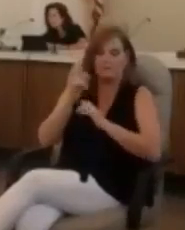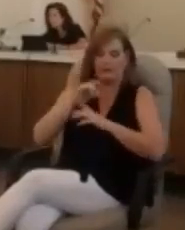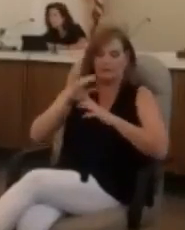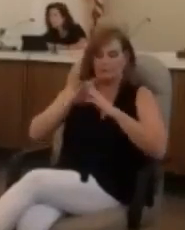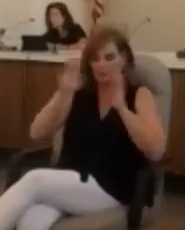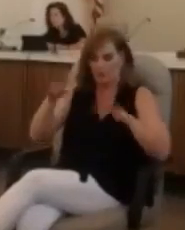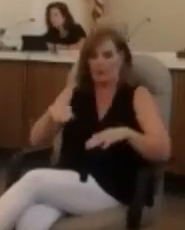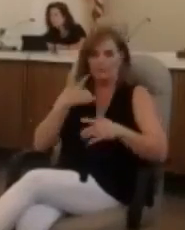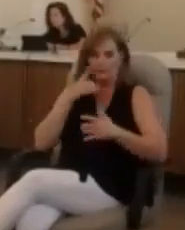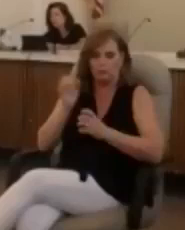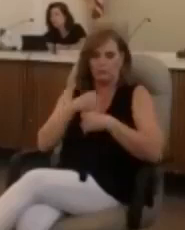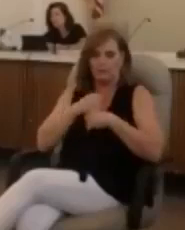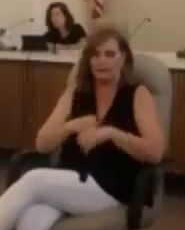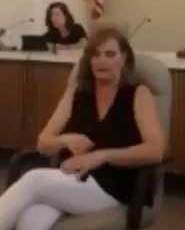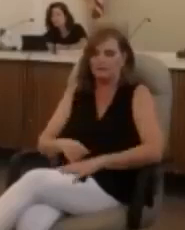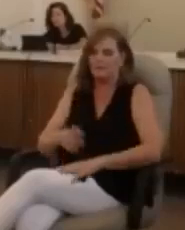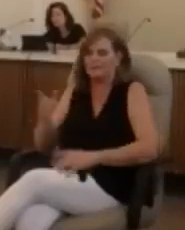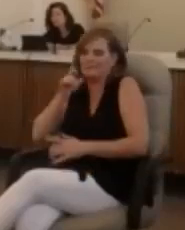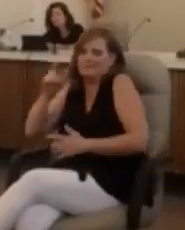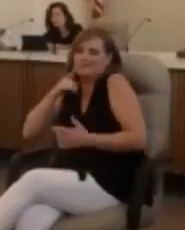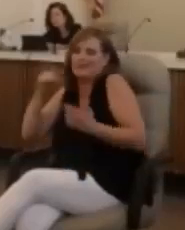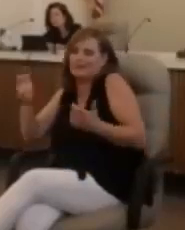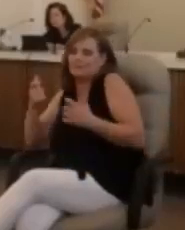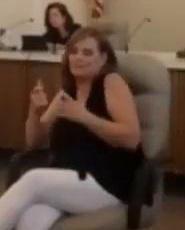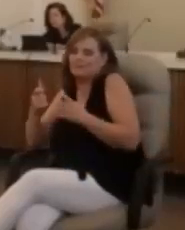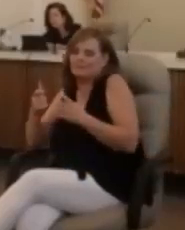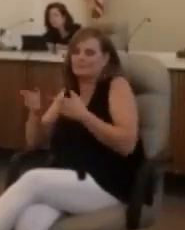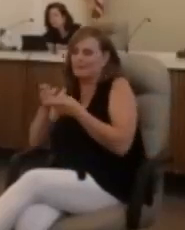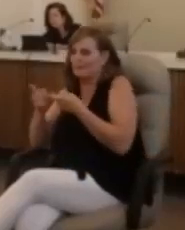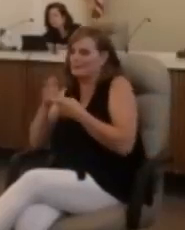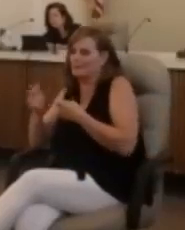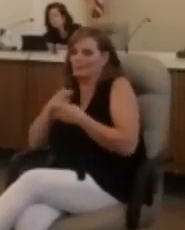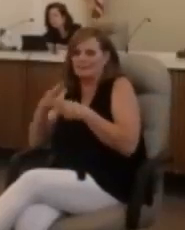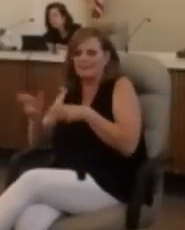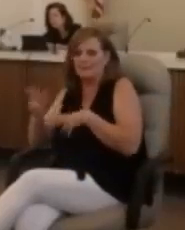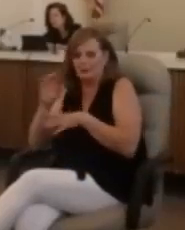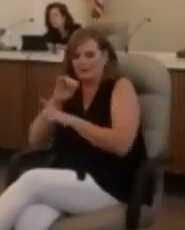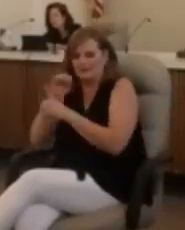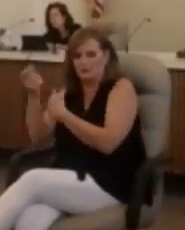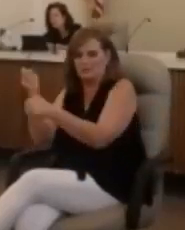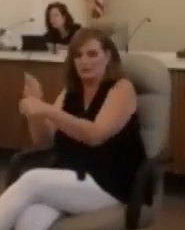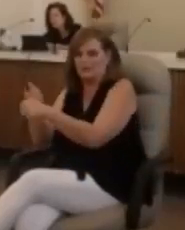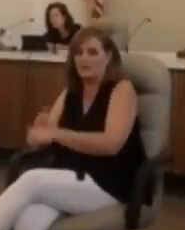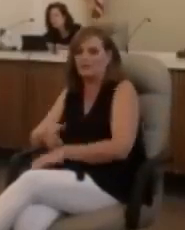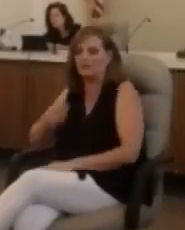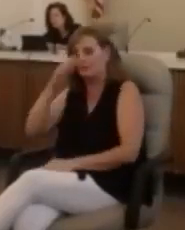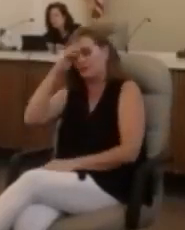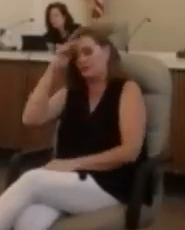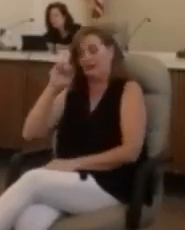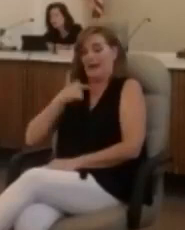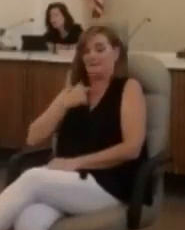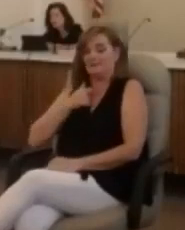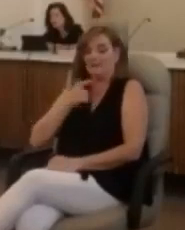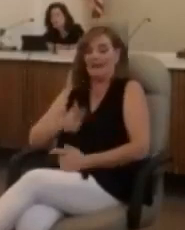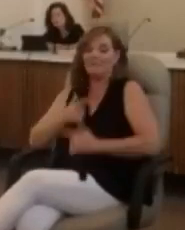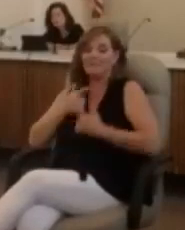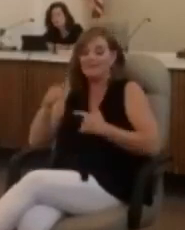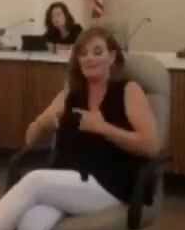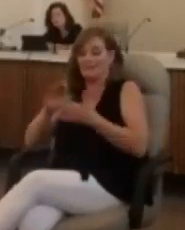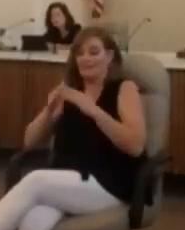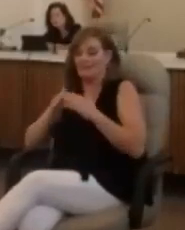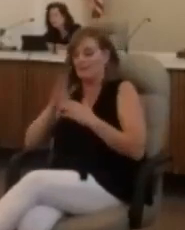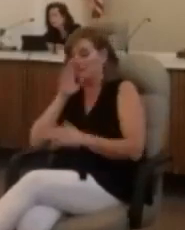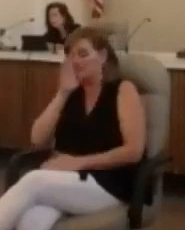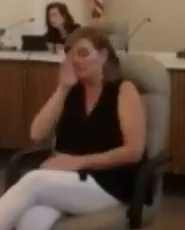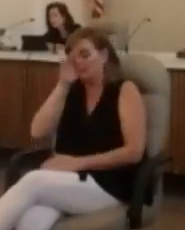the wording to me was, well, it's not a big deal, it's only a temporary type situation. But I know in living in this town that every cabin is